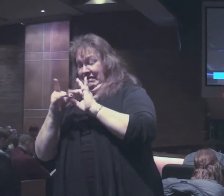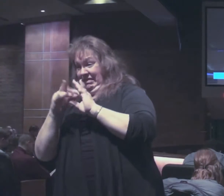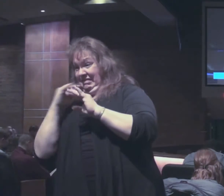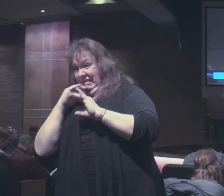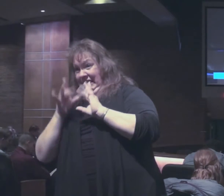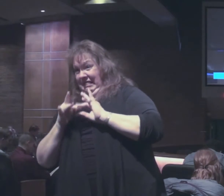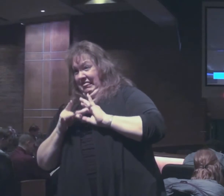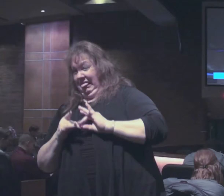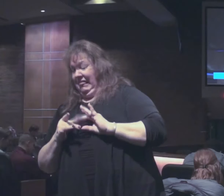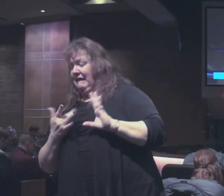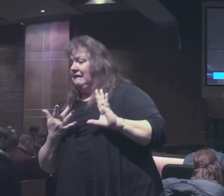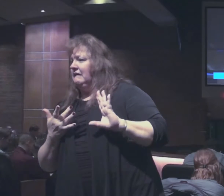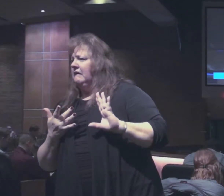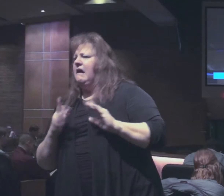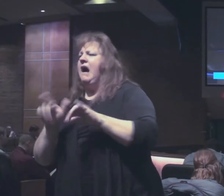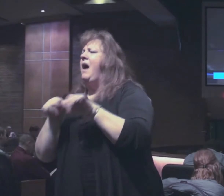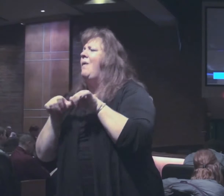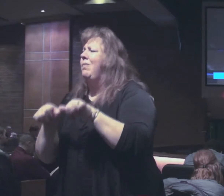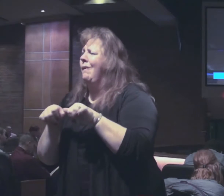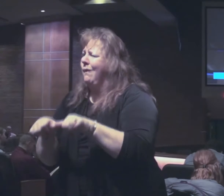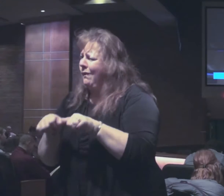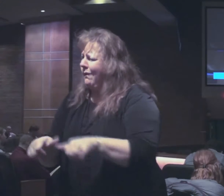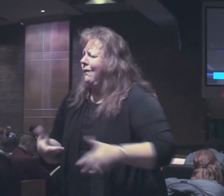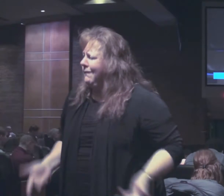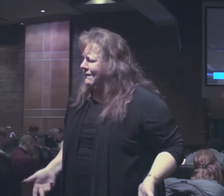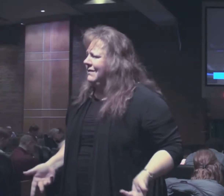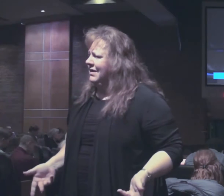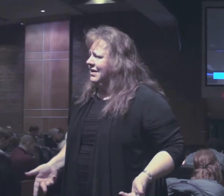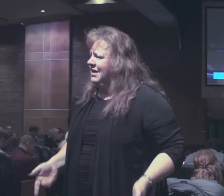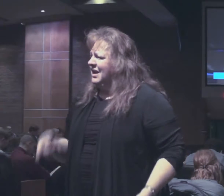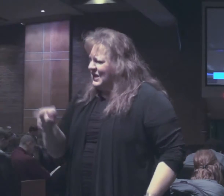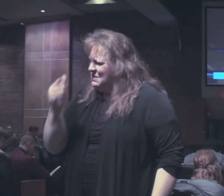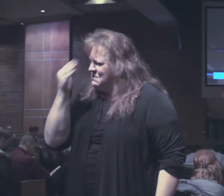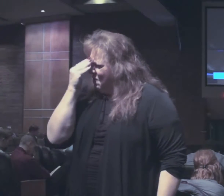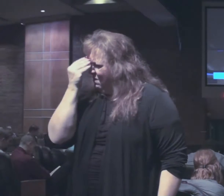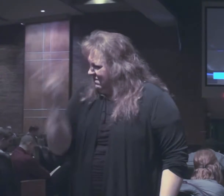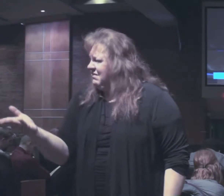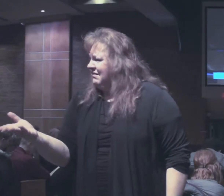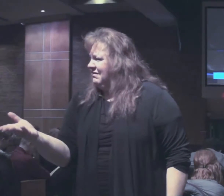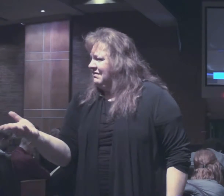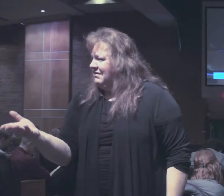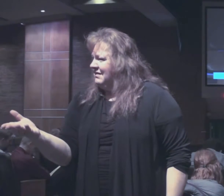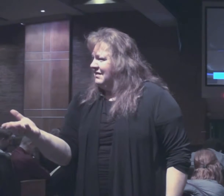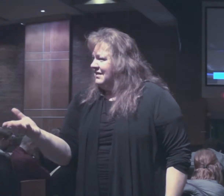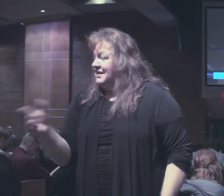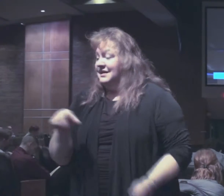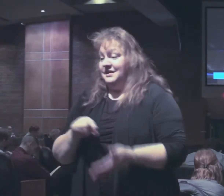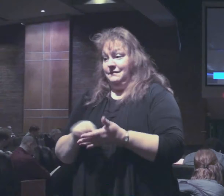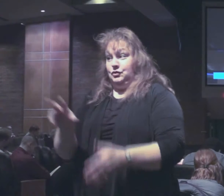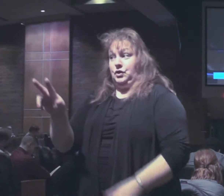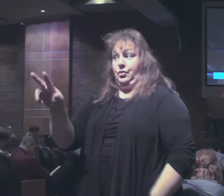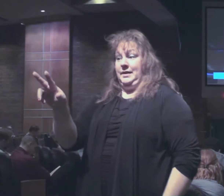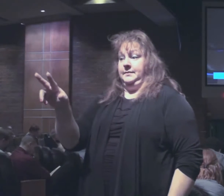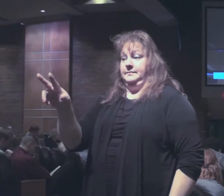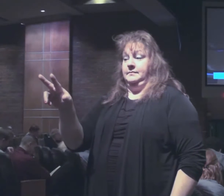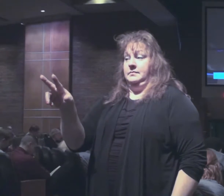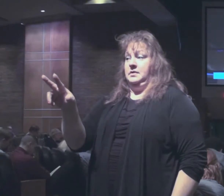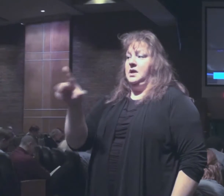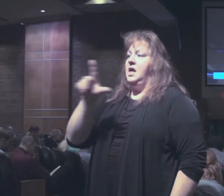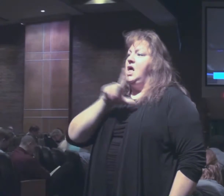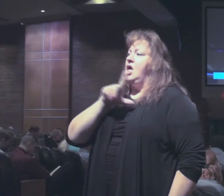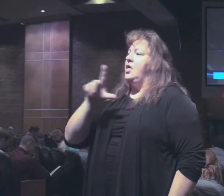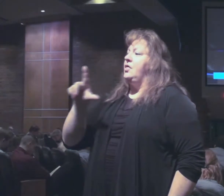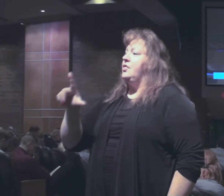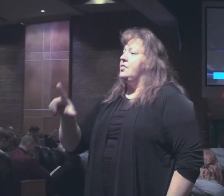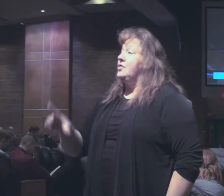him. How long will this go on? You should know something. Verse 3. The Lord